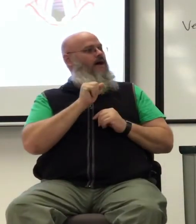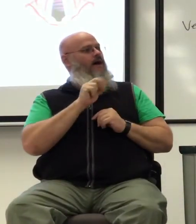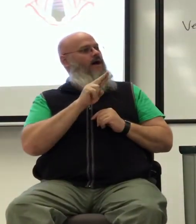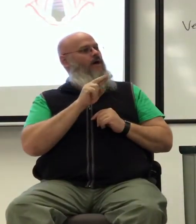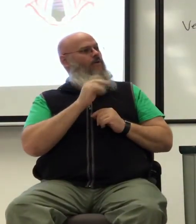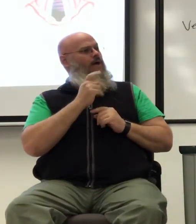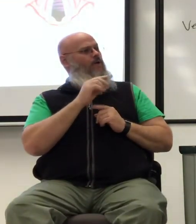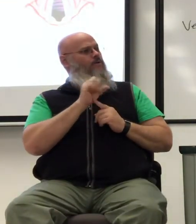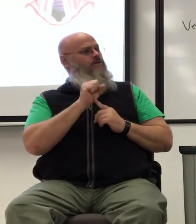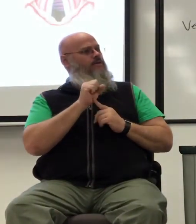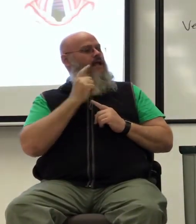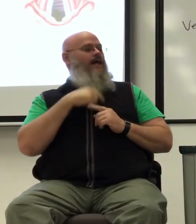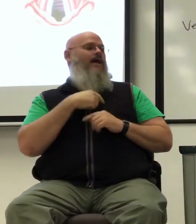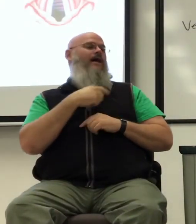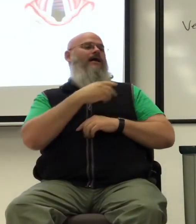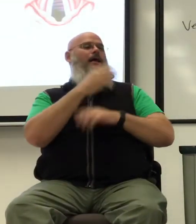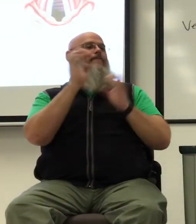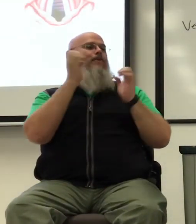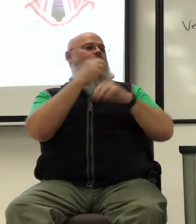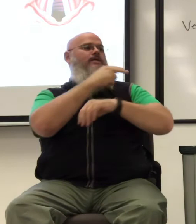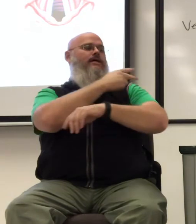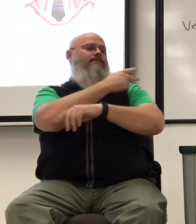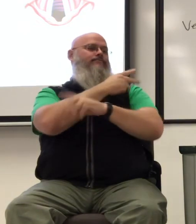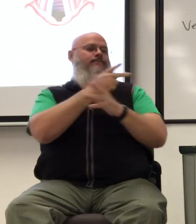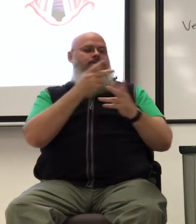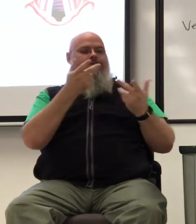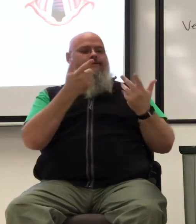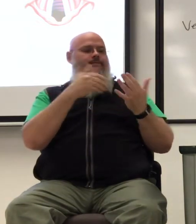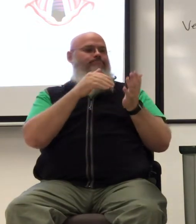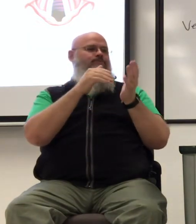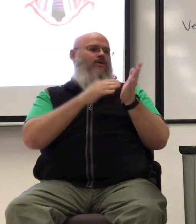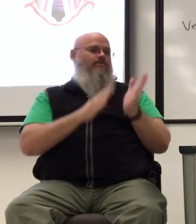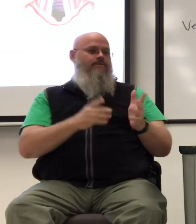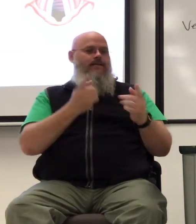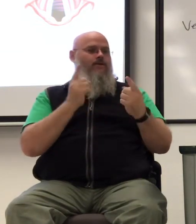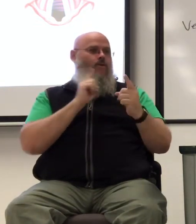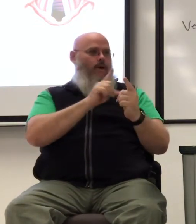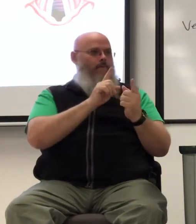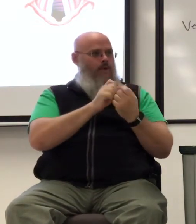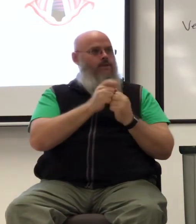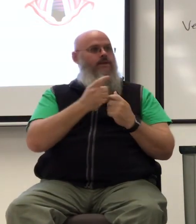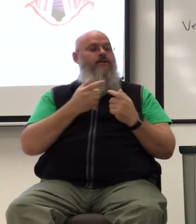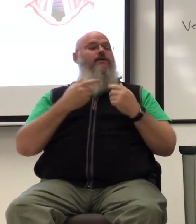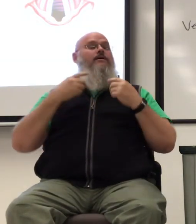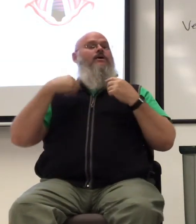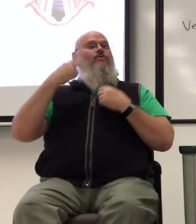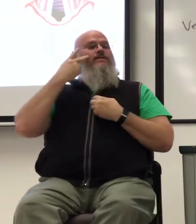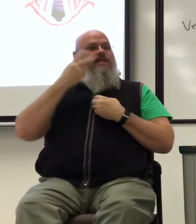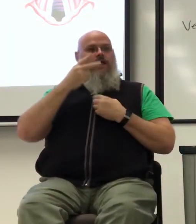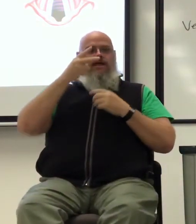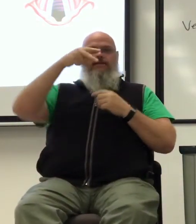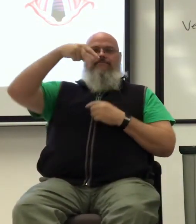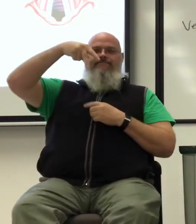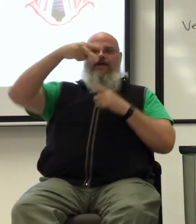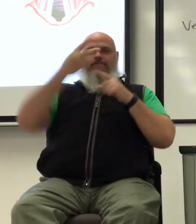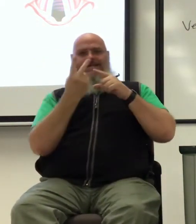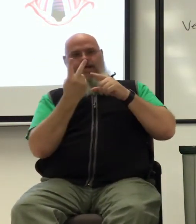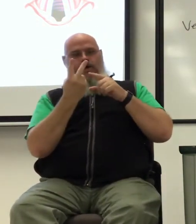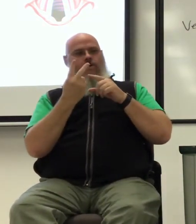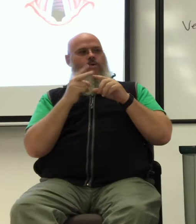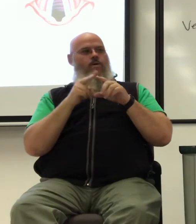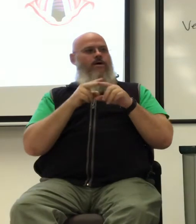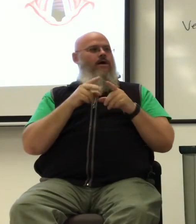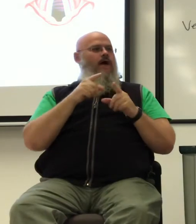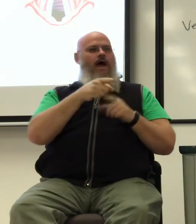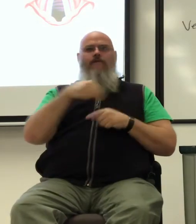I run one of their anatomy labs, and that's what they look for. They look for that little upside down whitish V. Has anyone ever